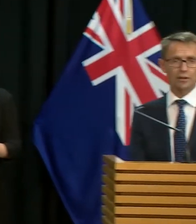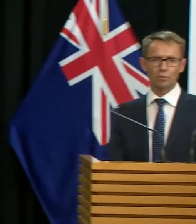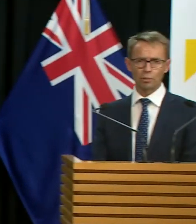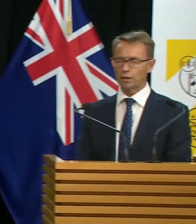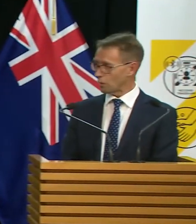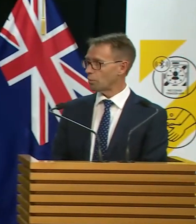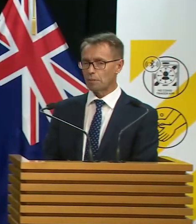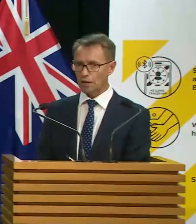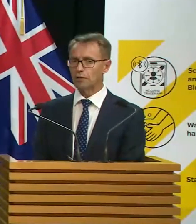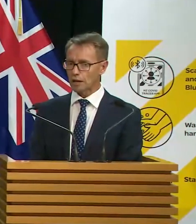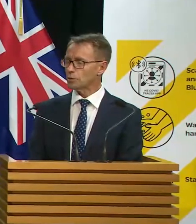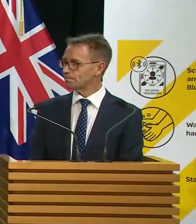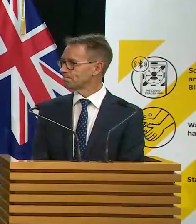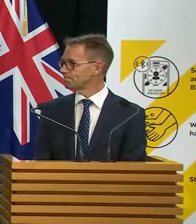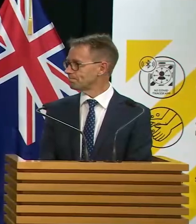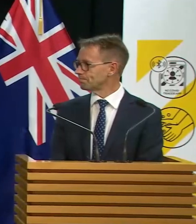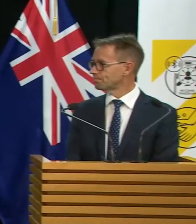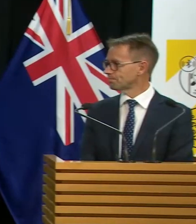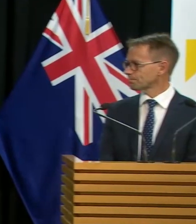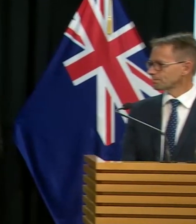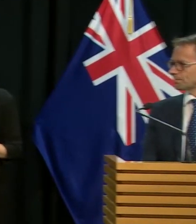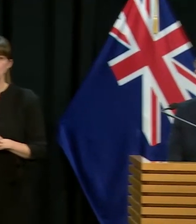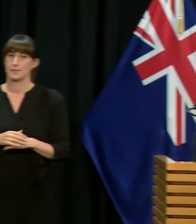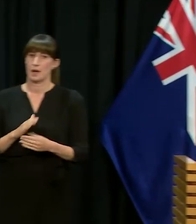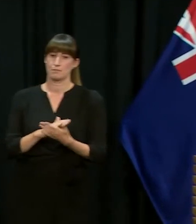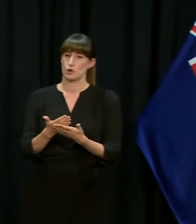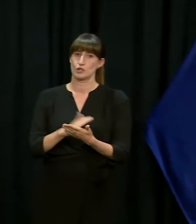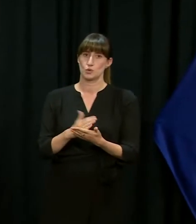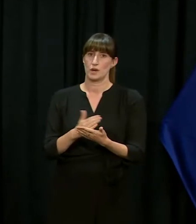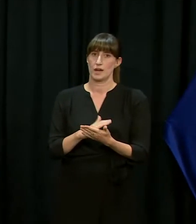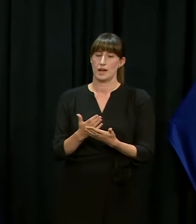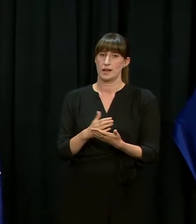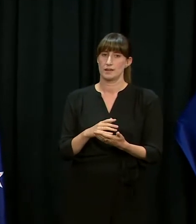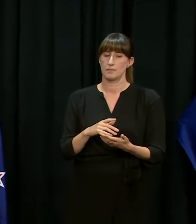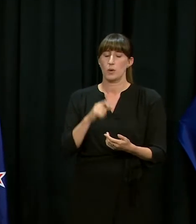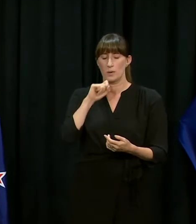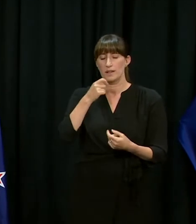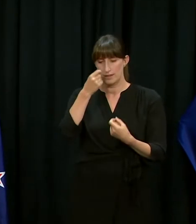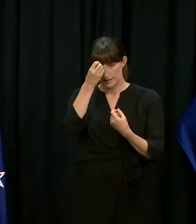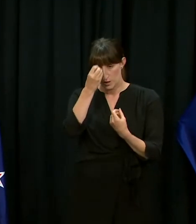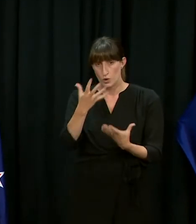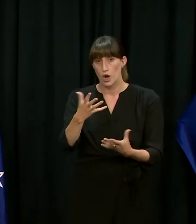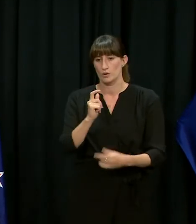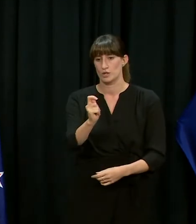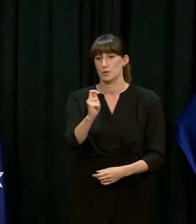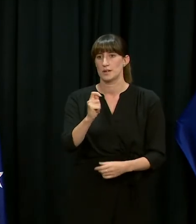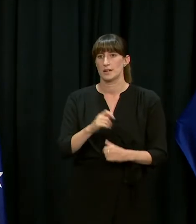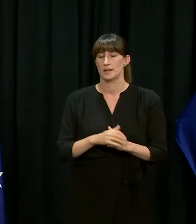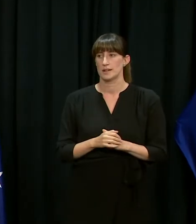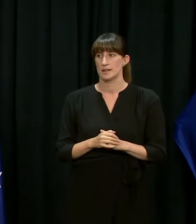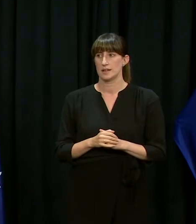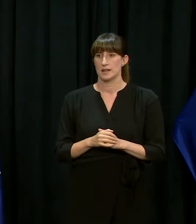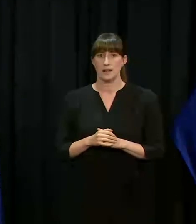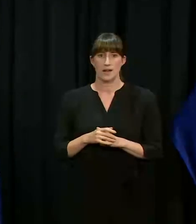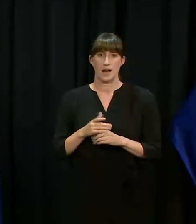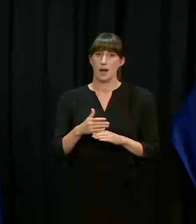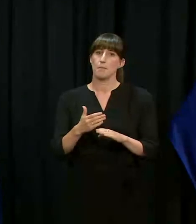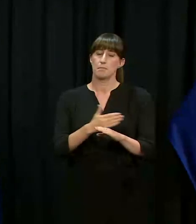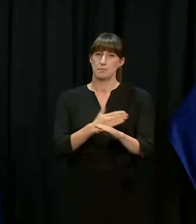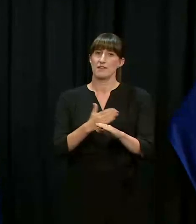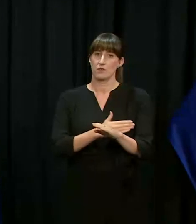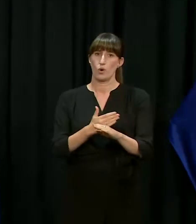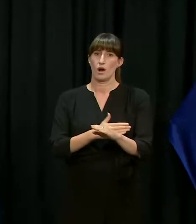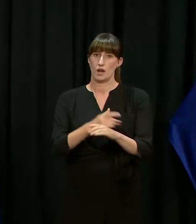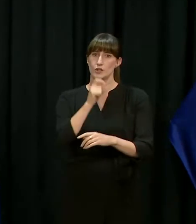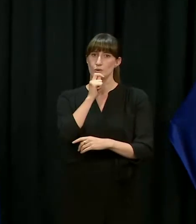actually. All of that detail, I imagine, will be out in fairly short order. Yeah, one of the suggestions... I imagine well before you go to broadcast,